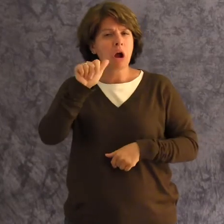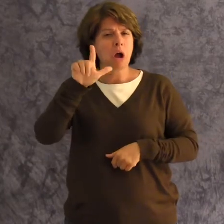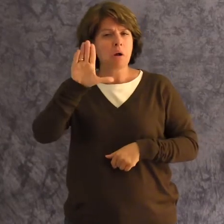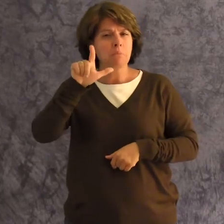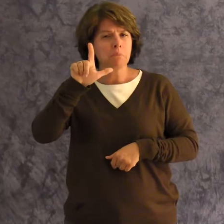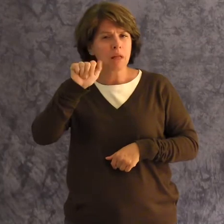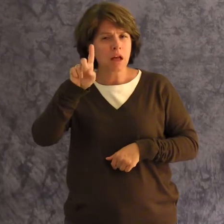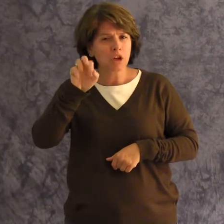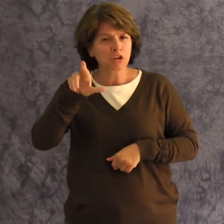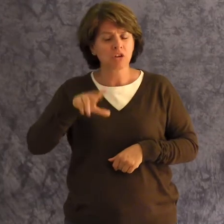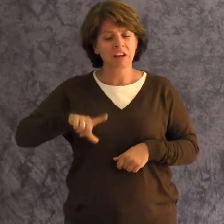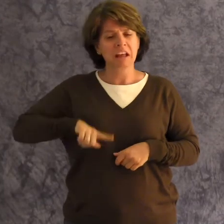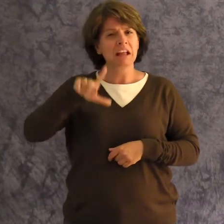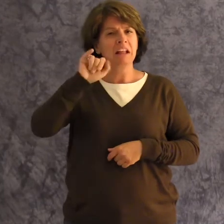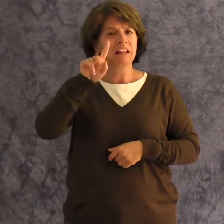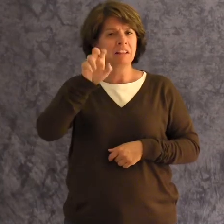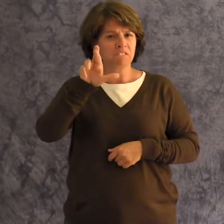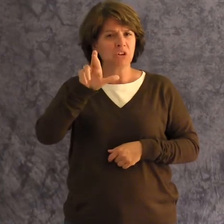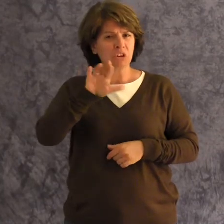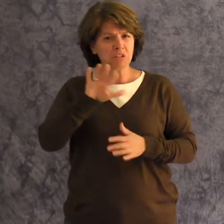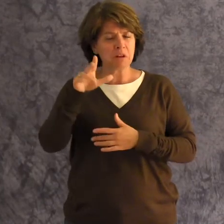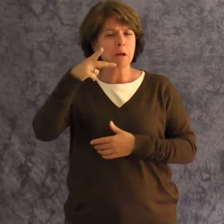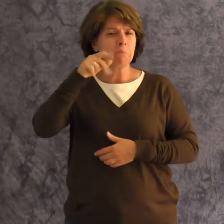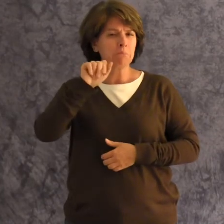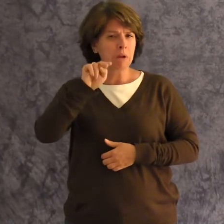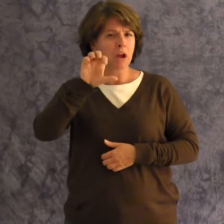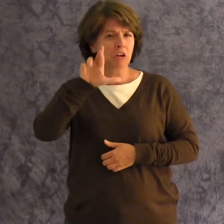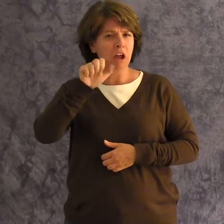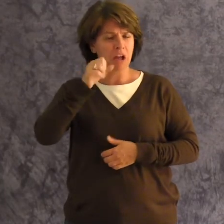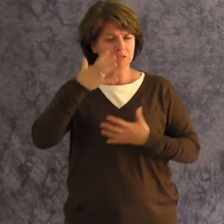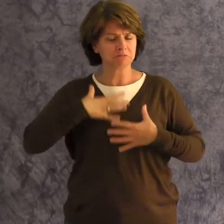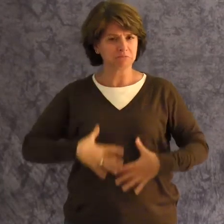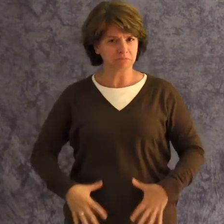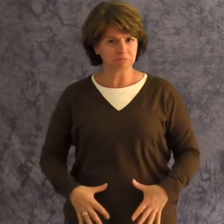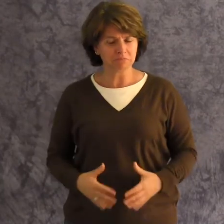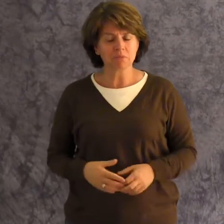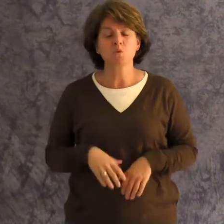food or beverages as it starts in the mouth and travels through the digestive system.